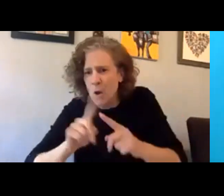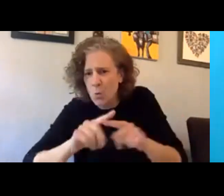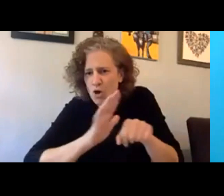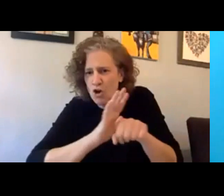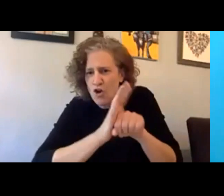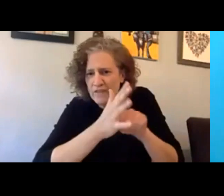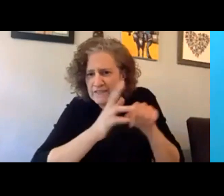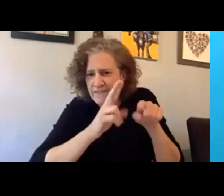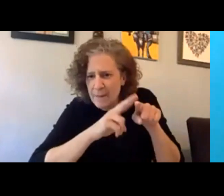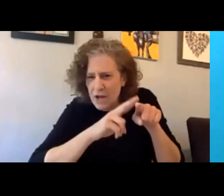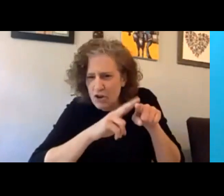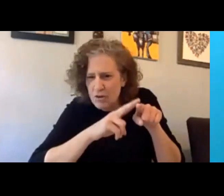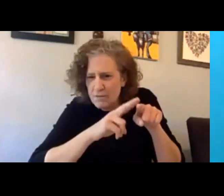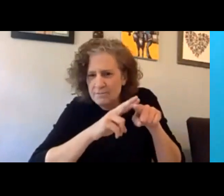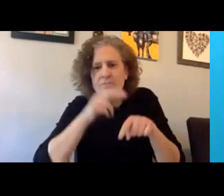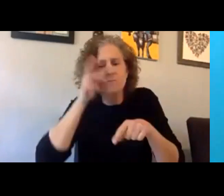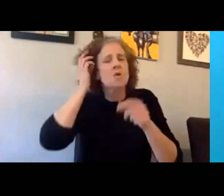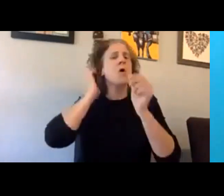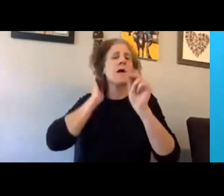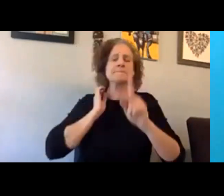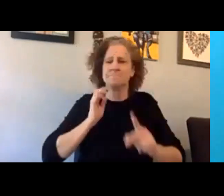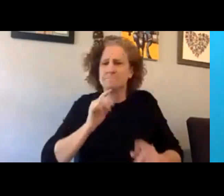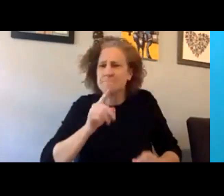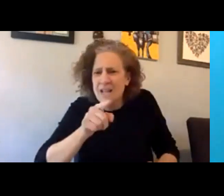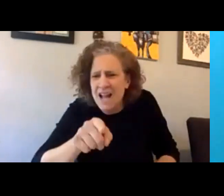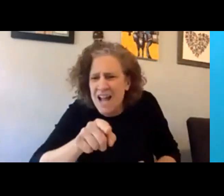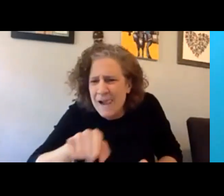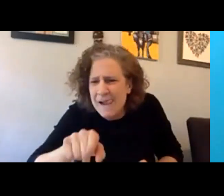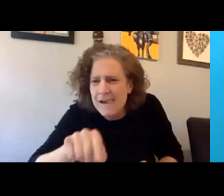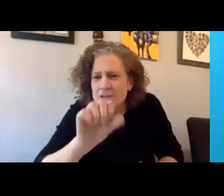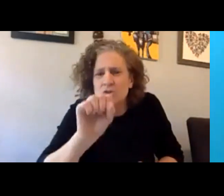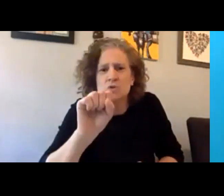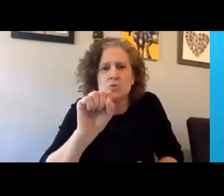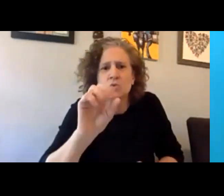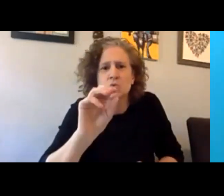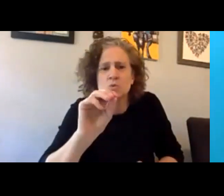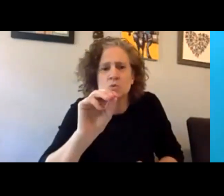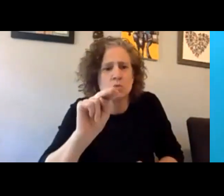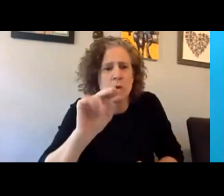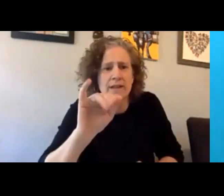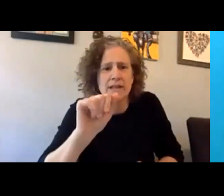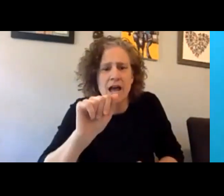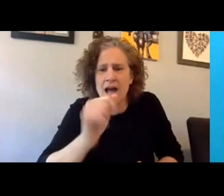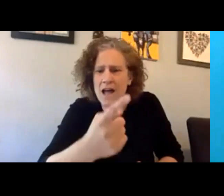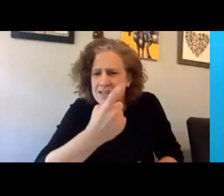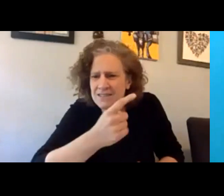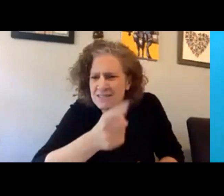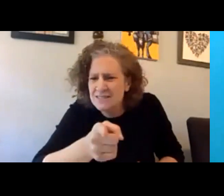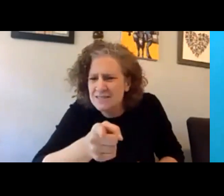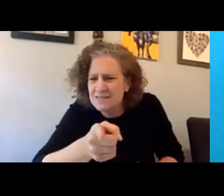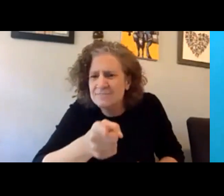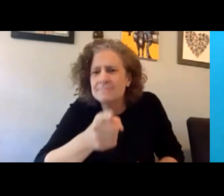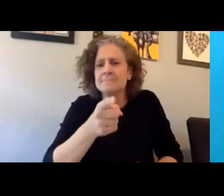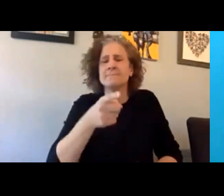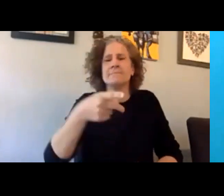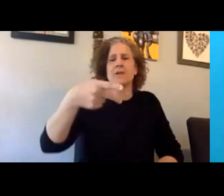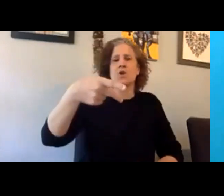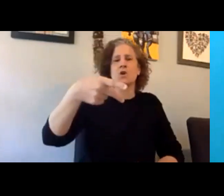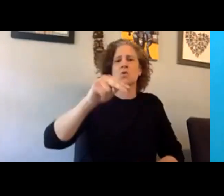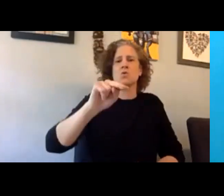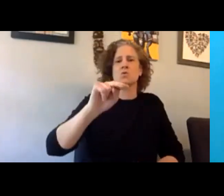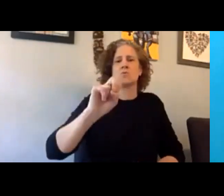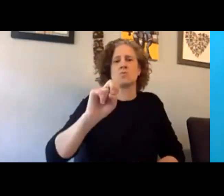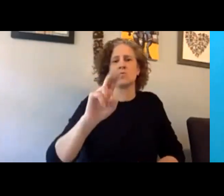Okay, let's see. Oh, back to coronavirus vocabulary. All right, I see. Sonia has a